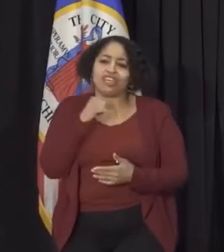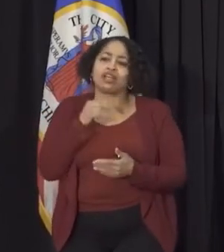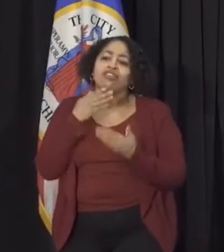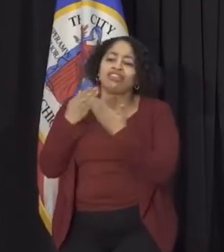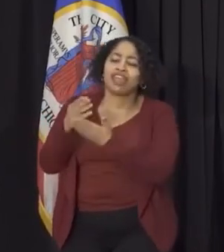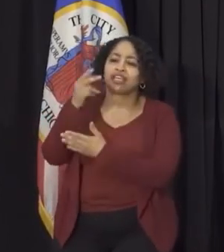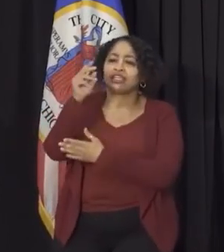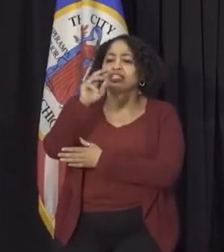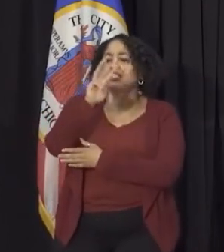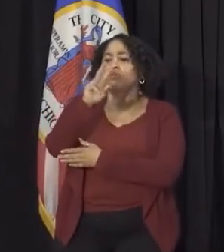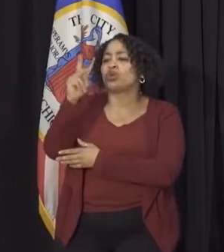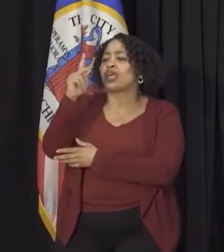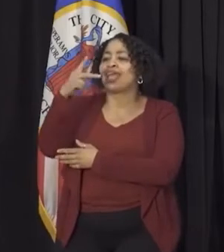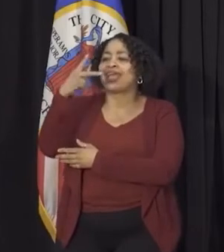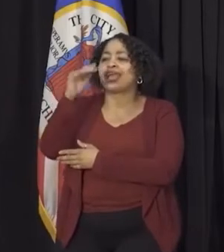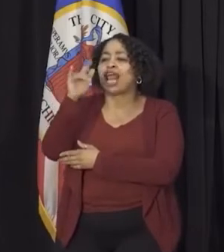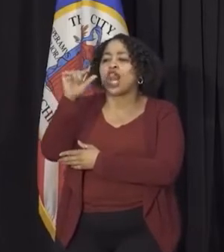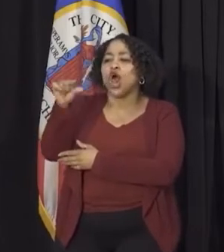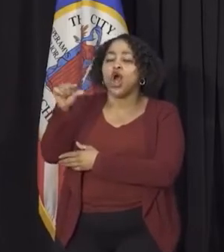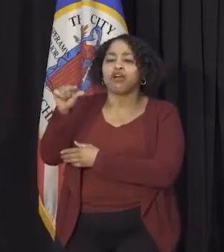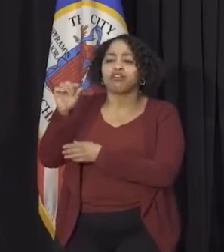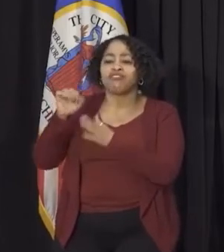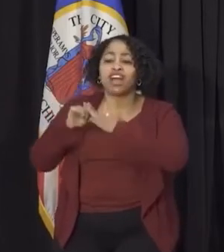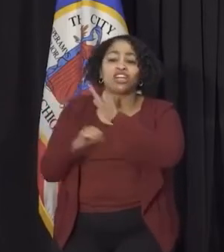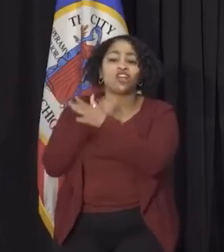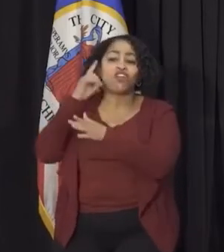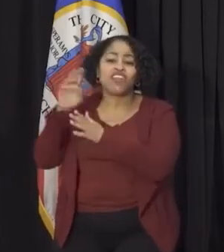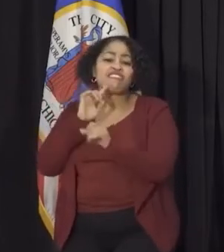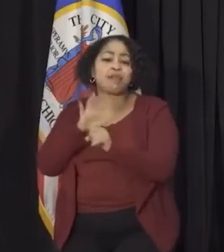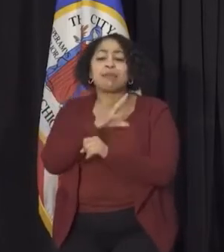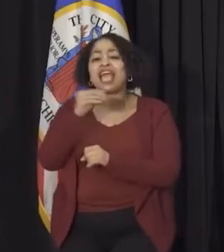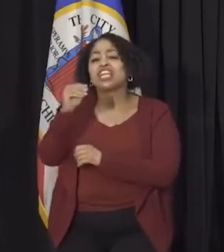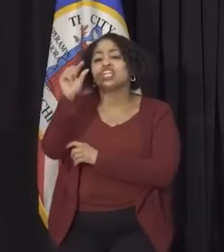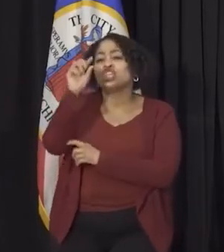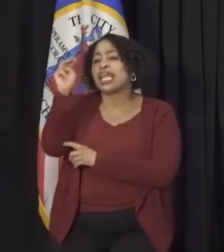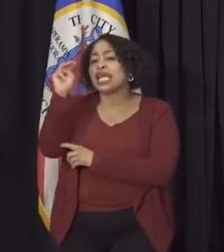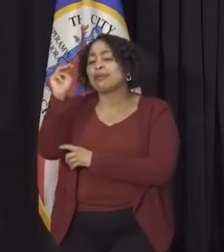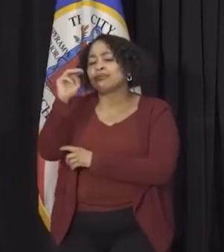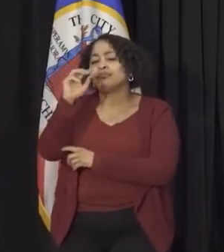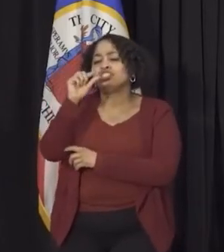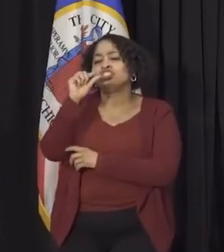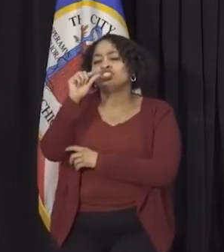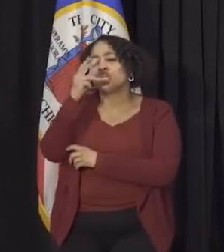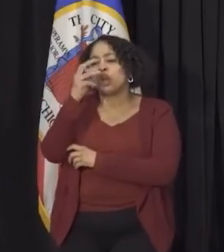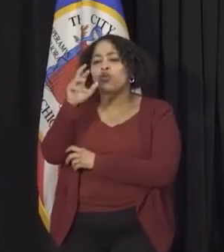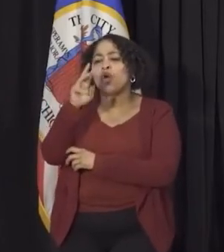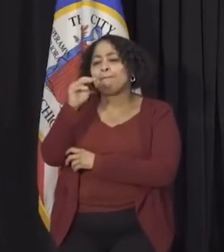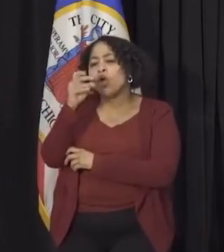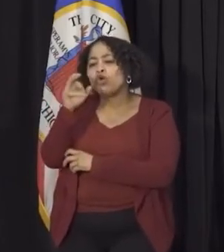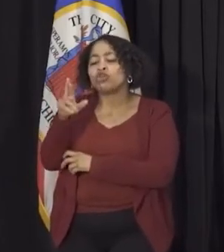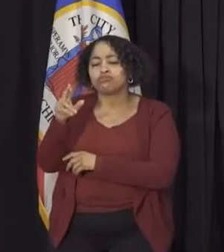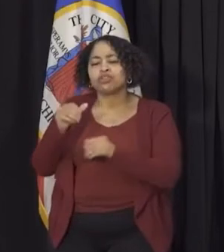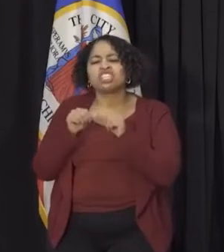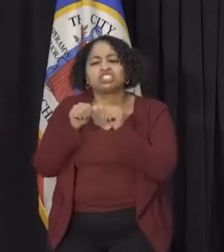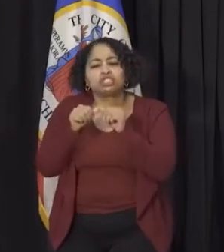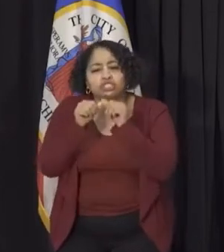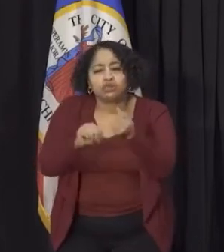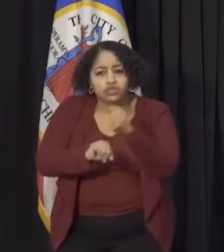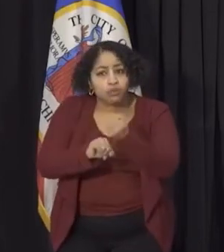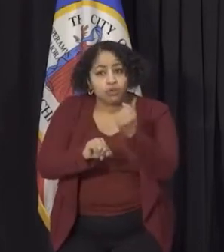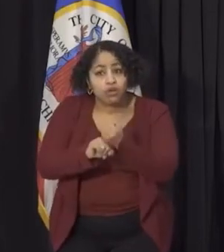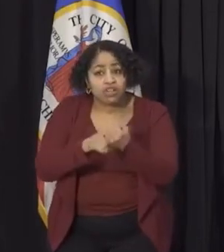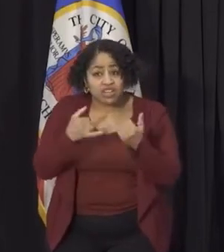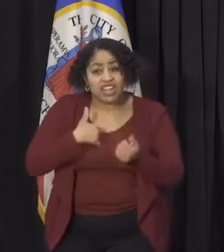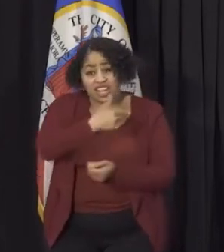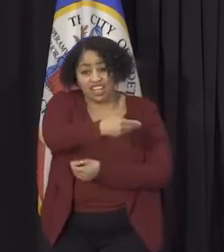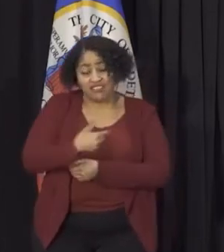W.K. Kellogg Foundation for their commitment and for GM's, General Motors' continued ongoing support. Now I'll